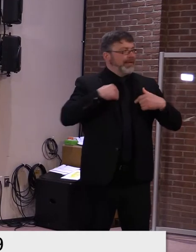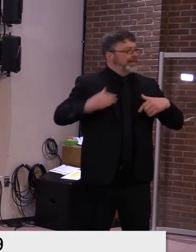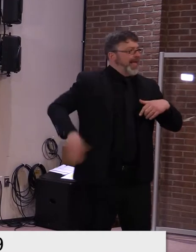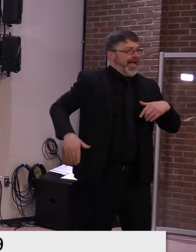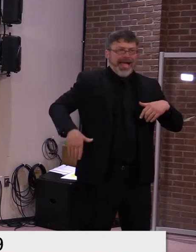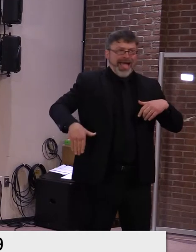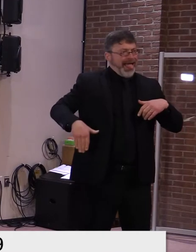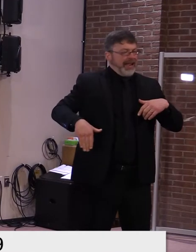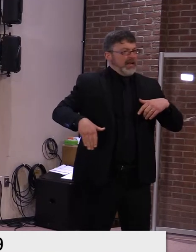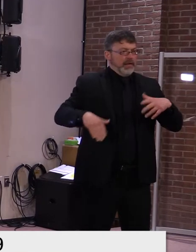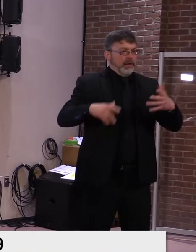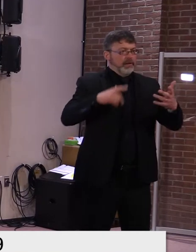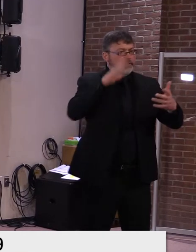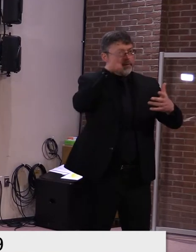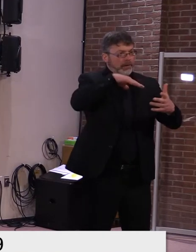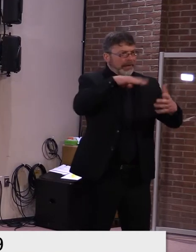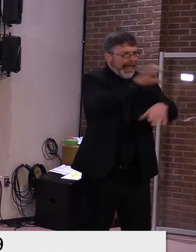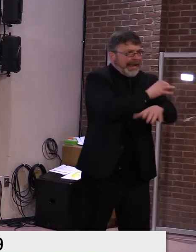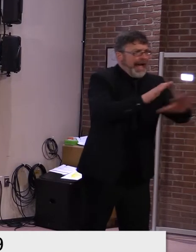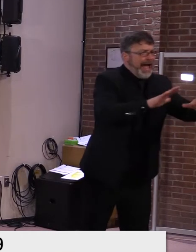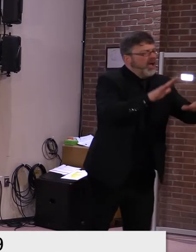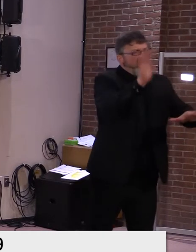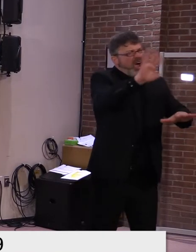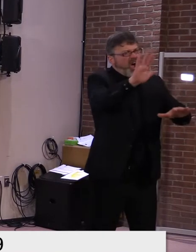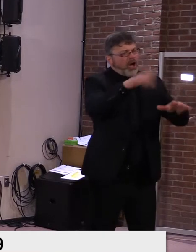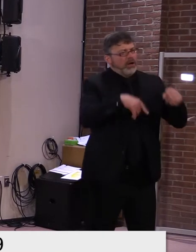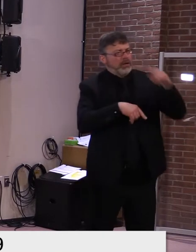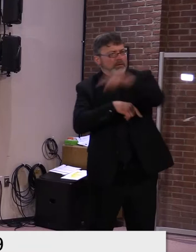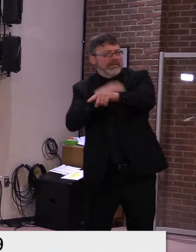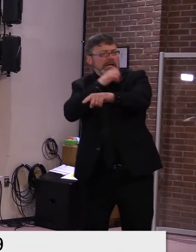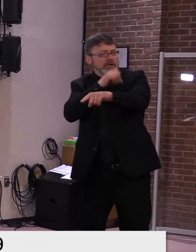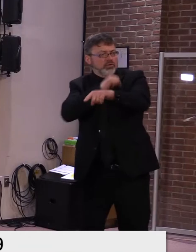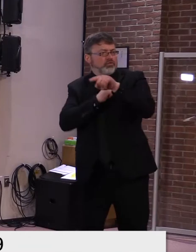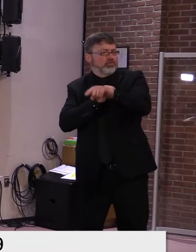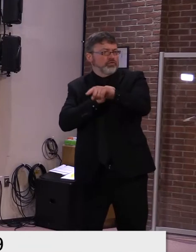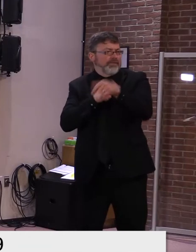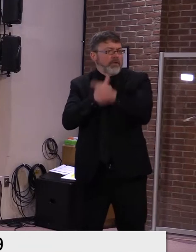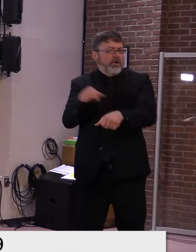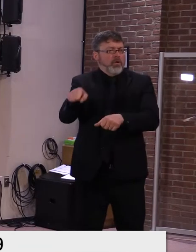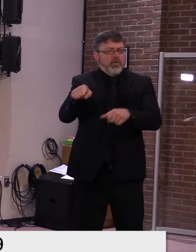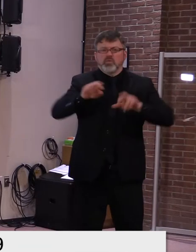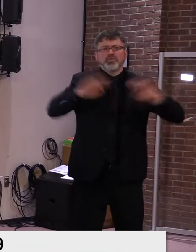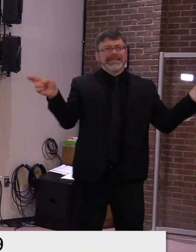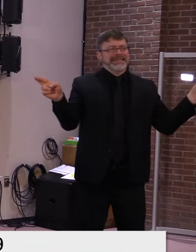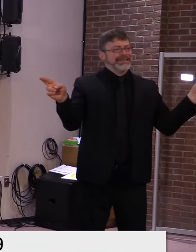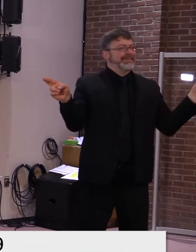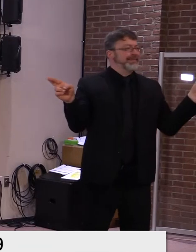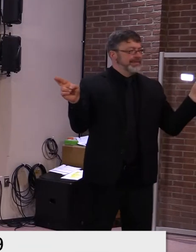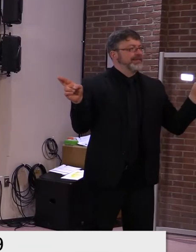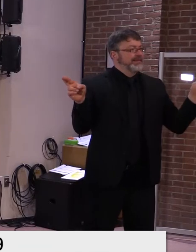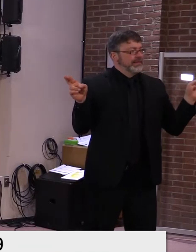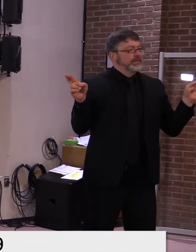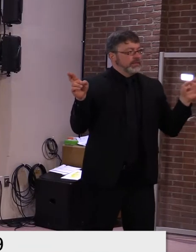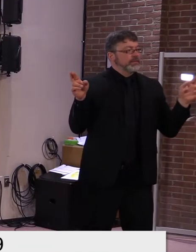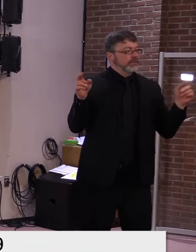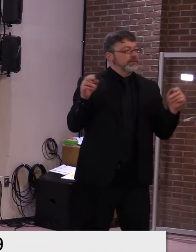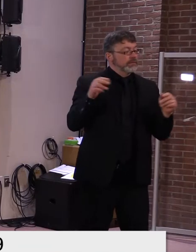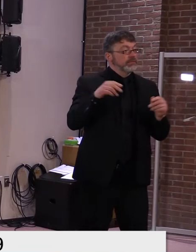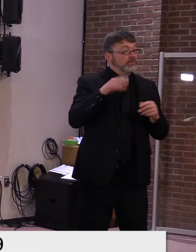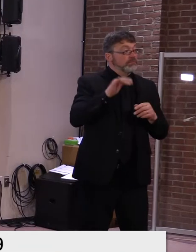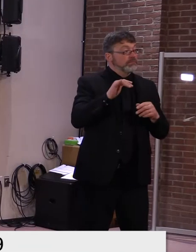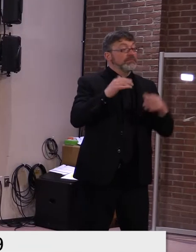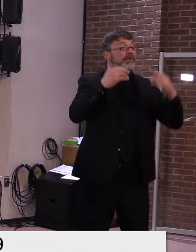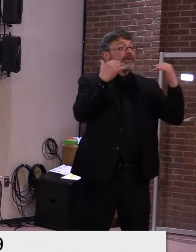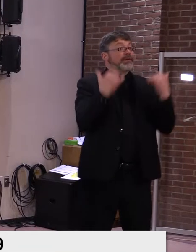Educator clinics will be available with available appointments over the next week include Berlin, Grand Isle,